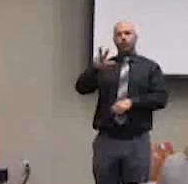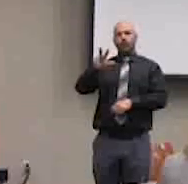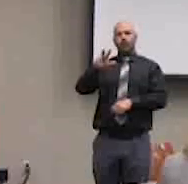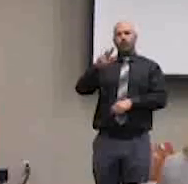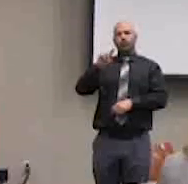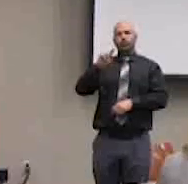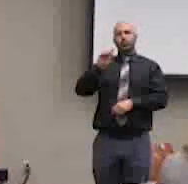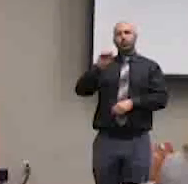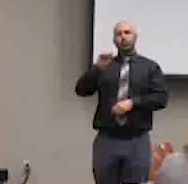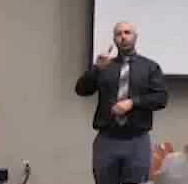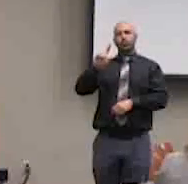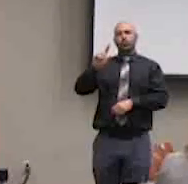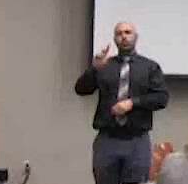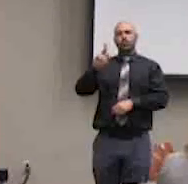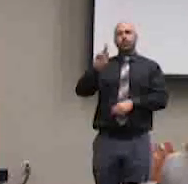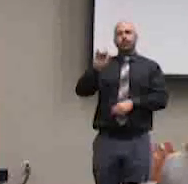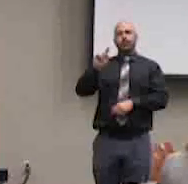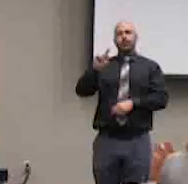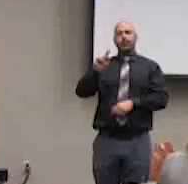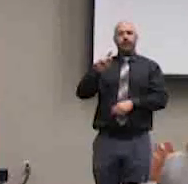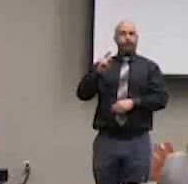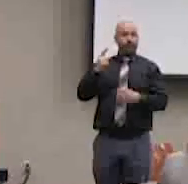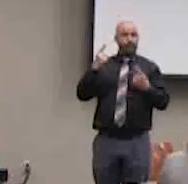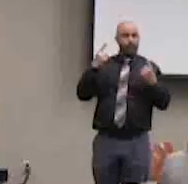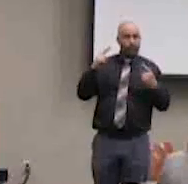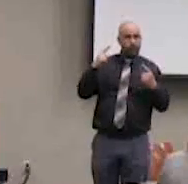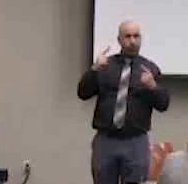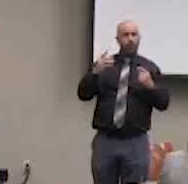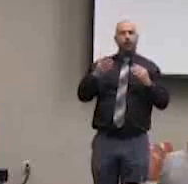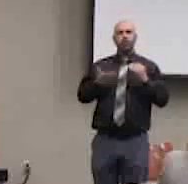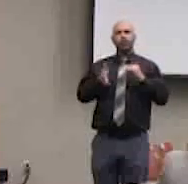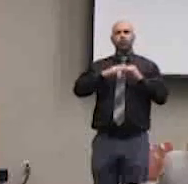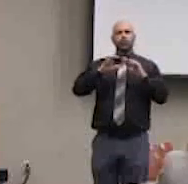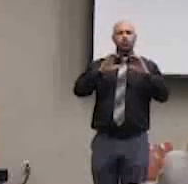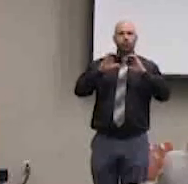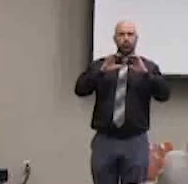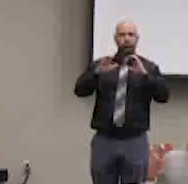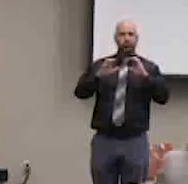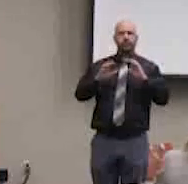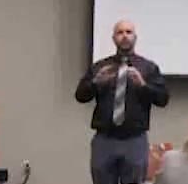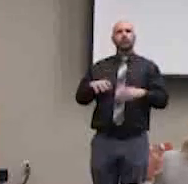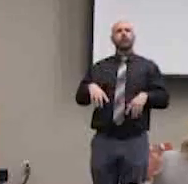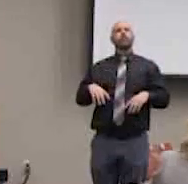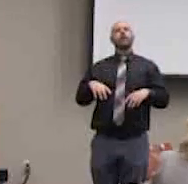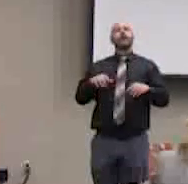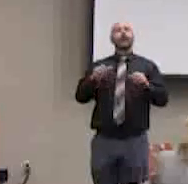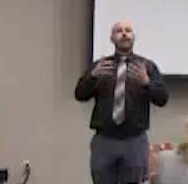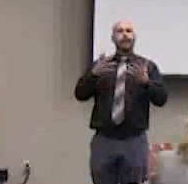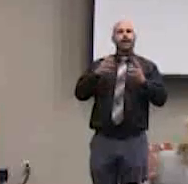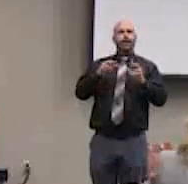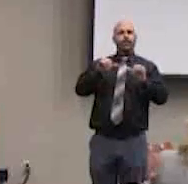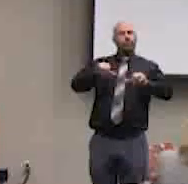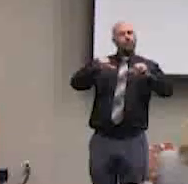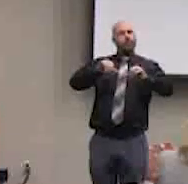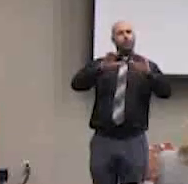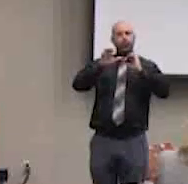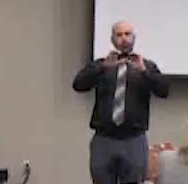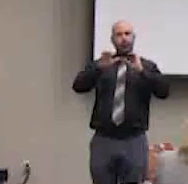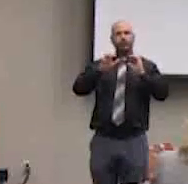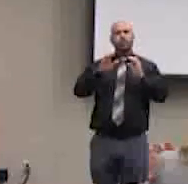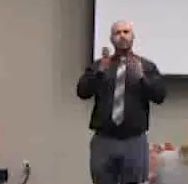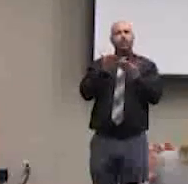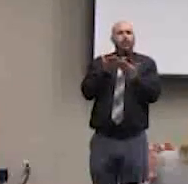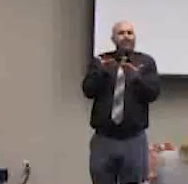to increase the communication and consistency in communication and the materials that make it easier for you all